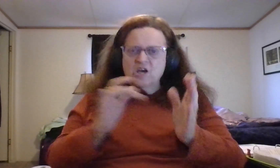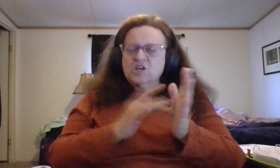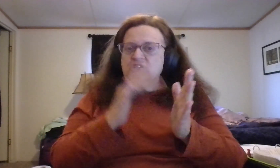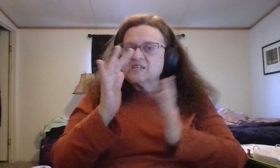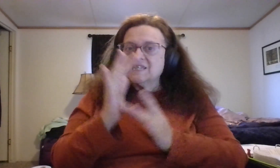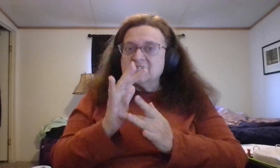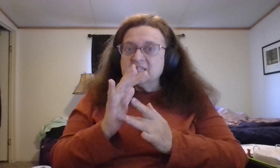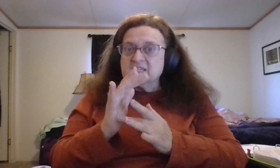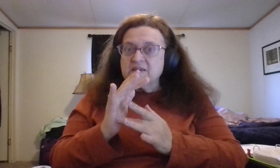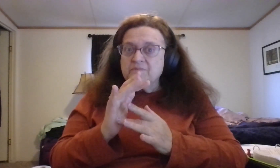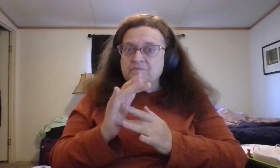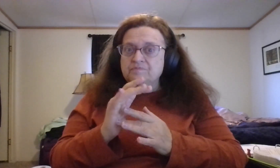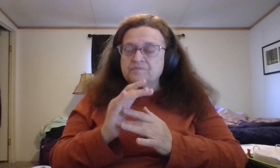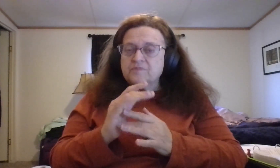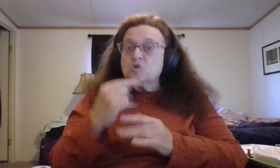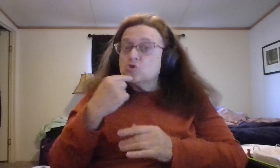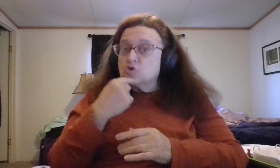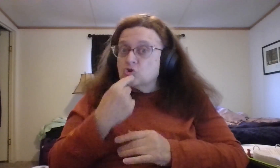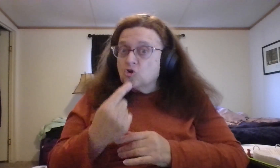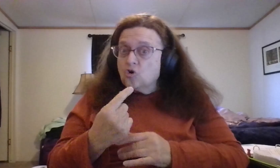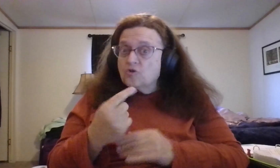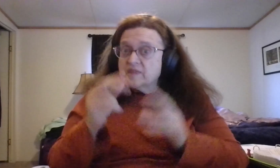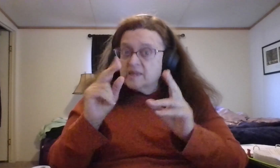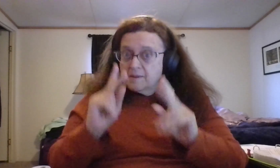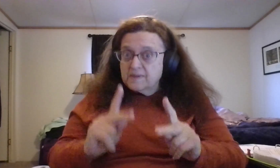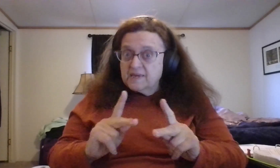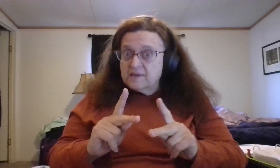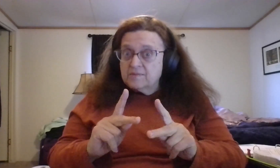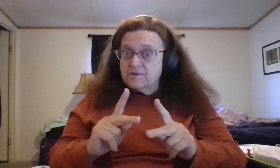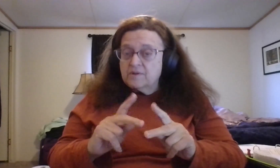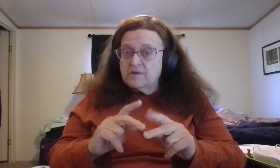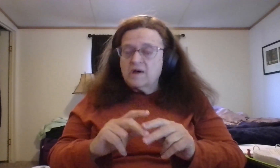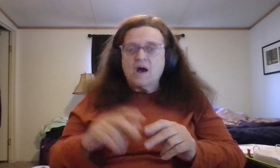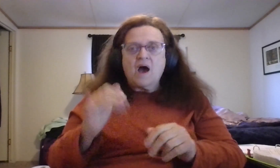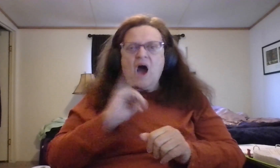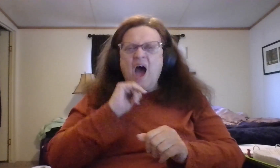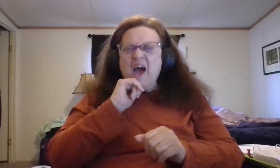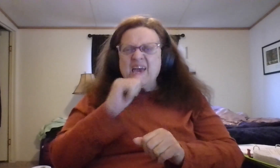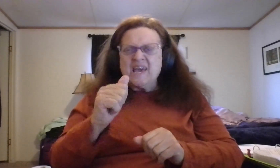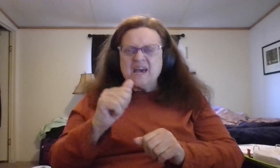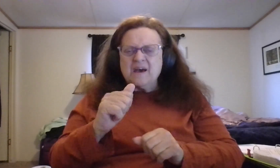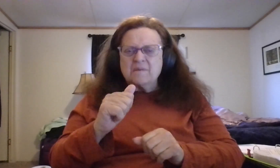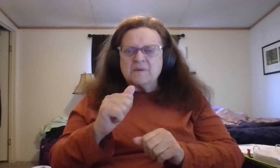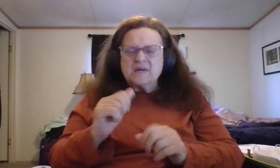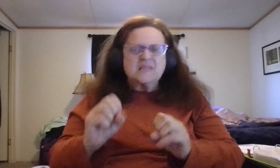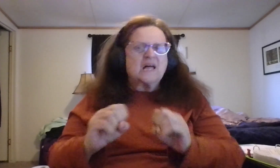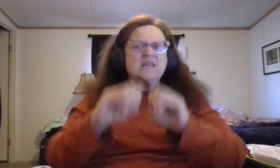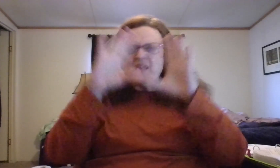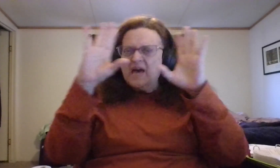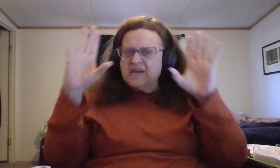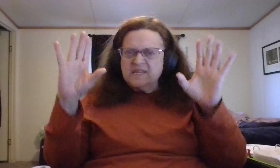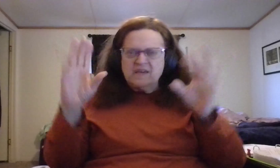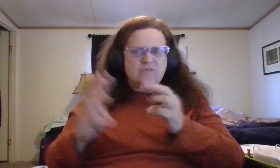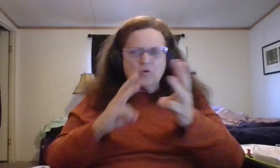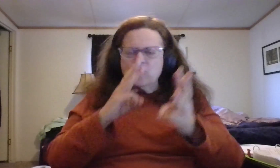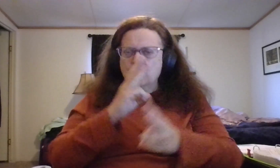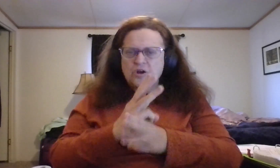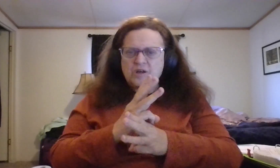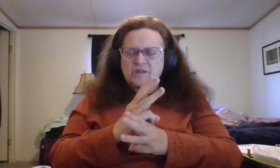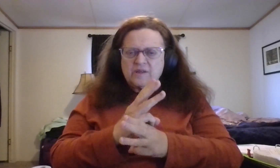Jesus told the people, "I am the light of the world.